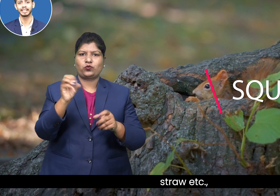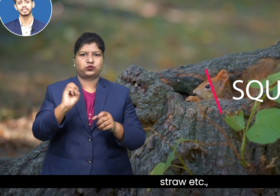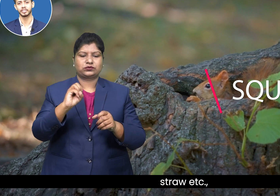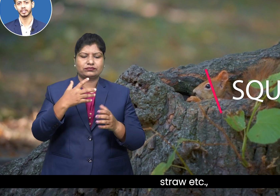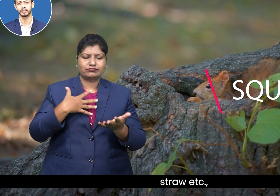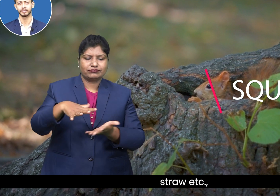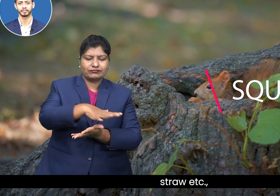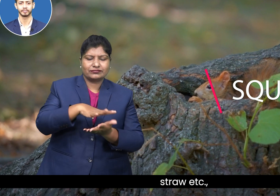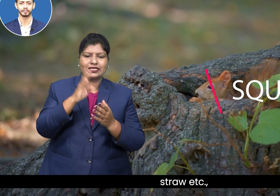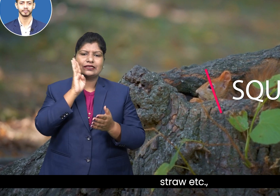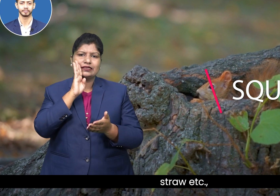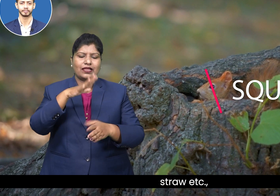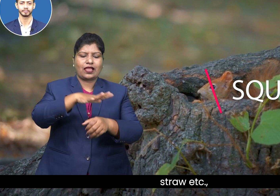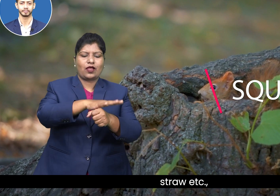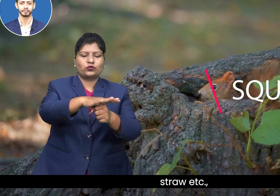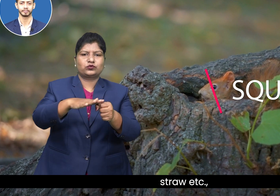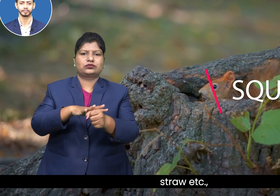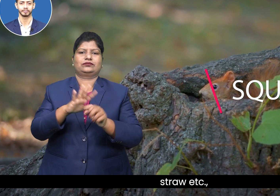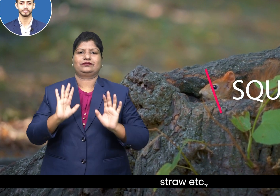straw, etc.